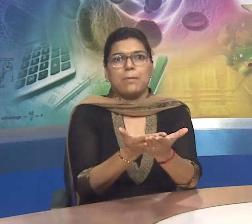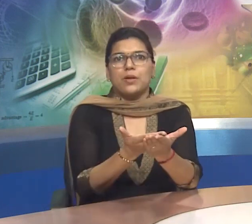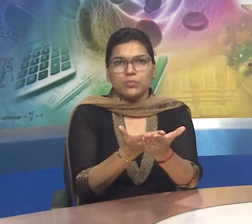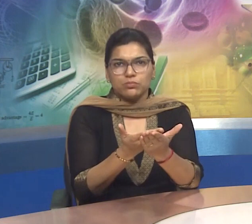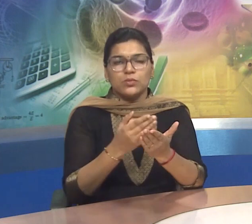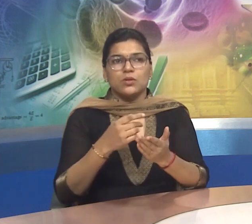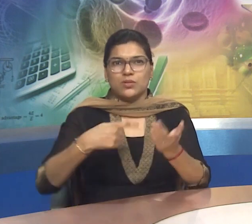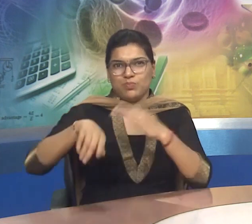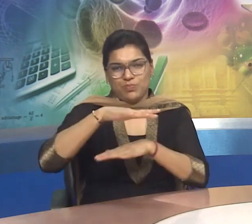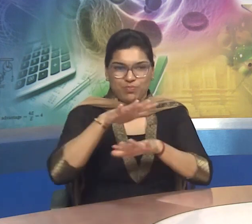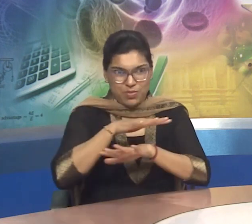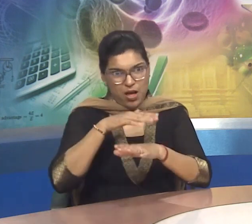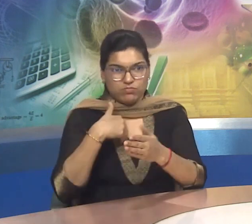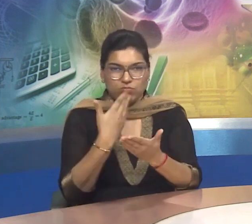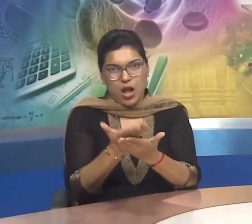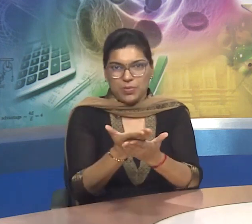This word is admission.